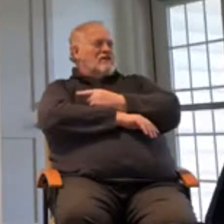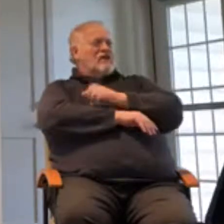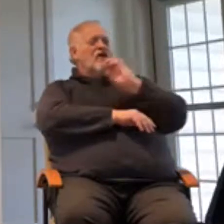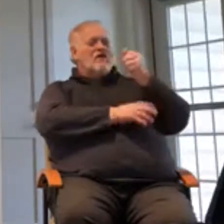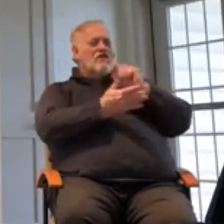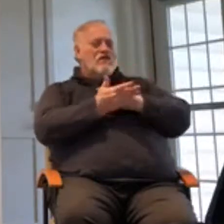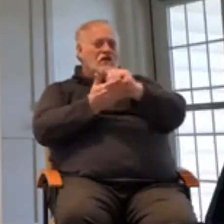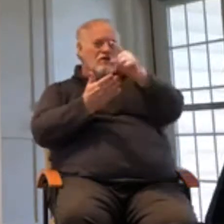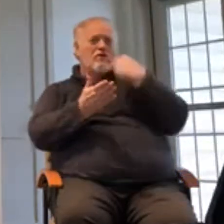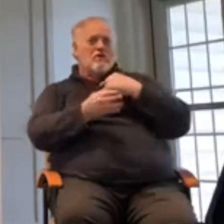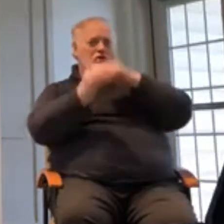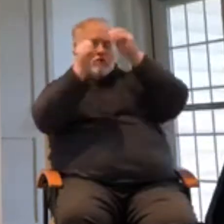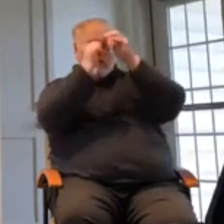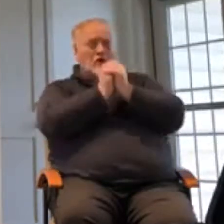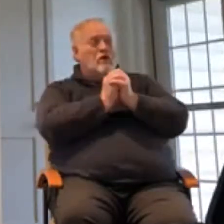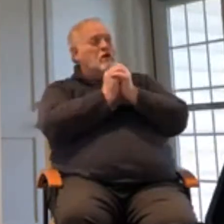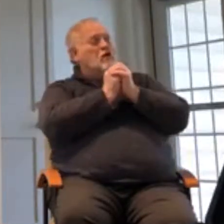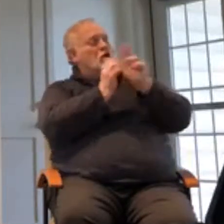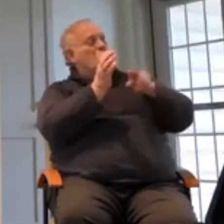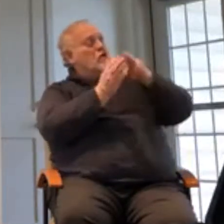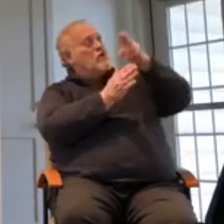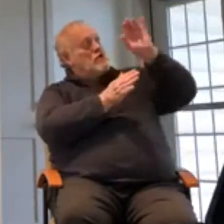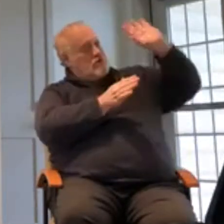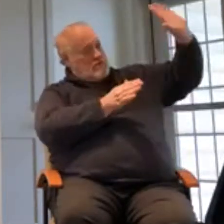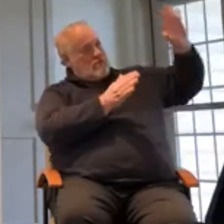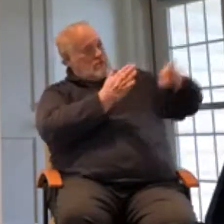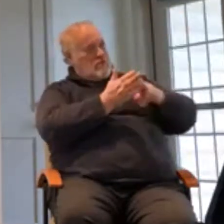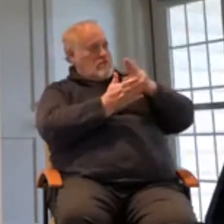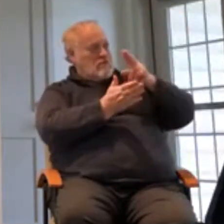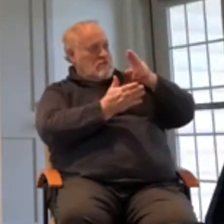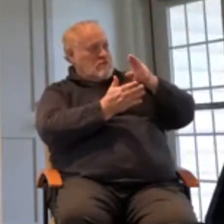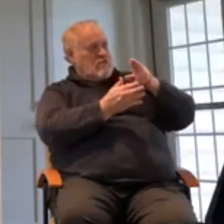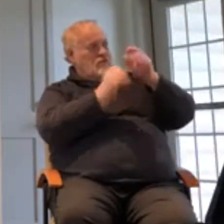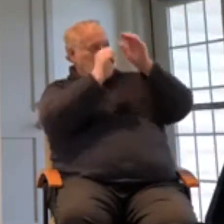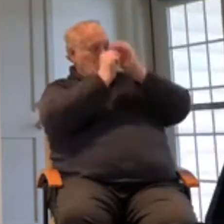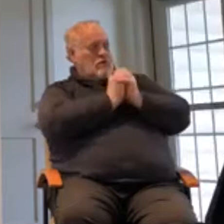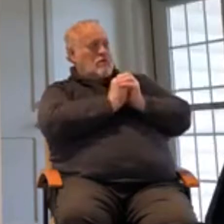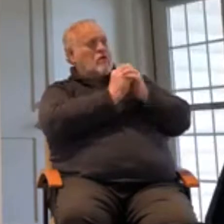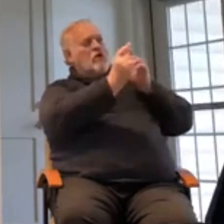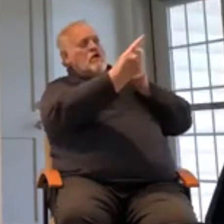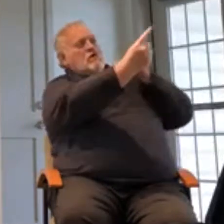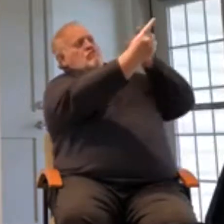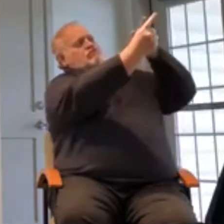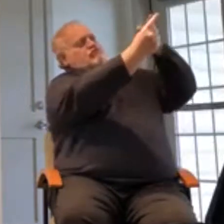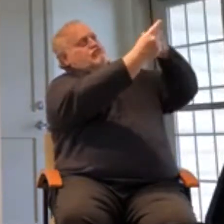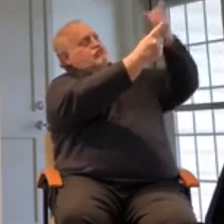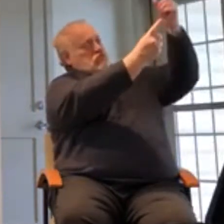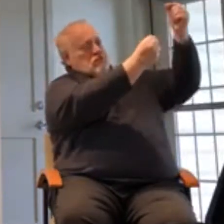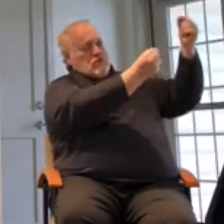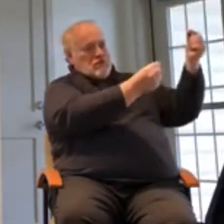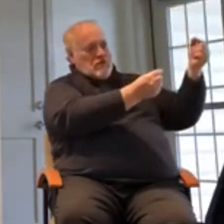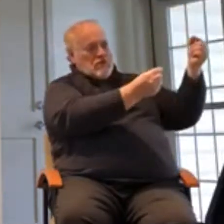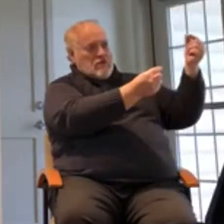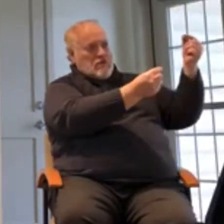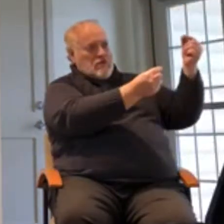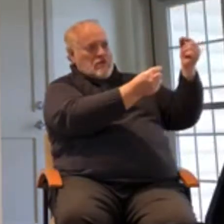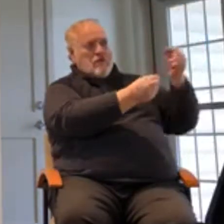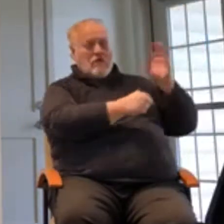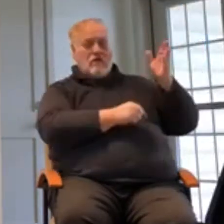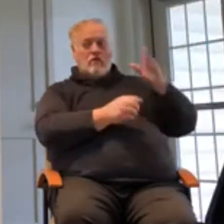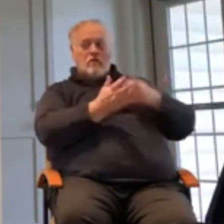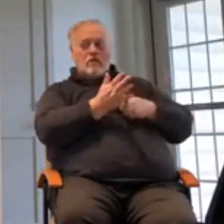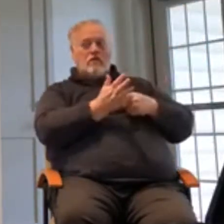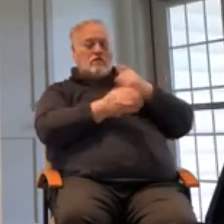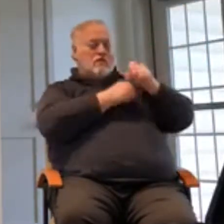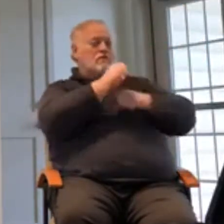we're going to be worshiping the resurrection. We're going to be worshiping the greatest goal ever accomplished. I may preach that this year. I may preach it